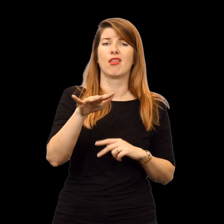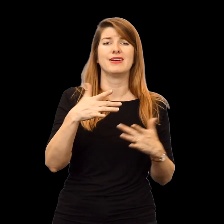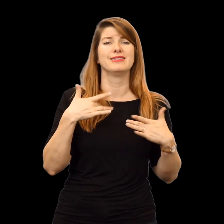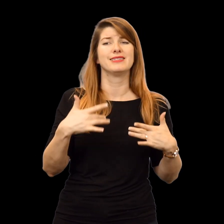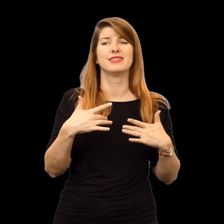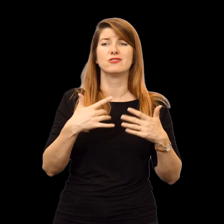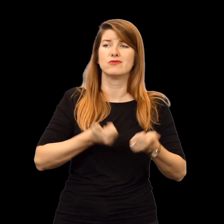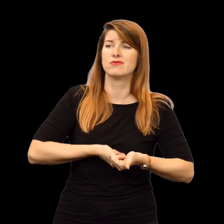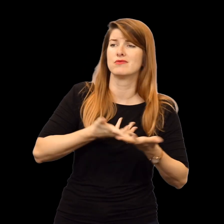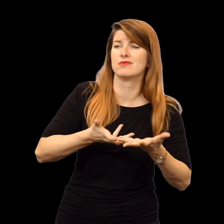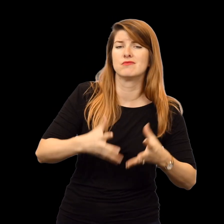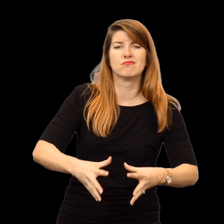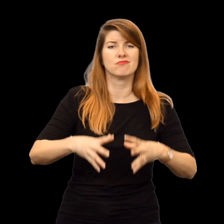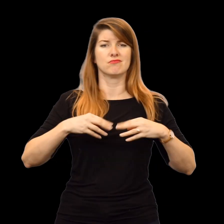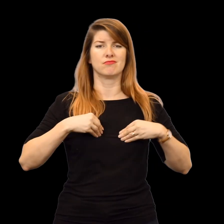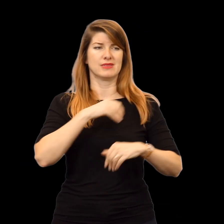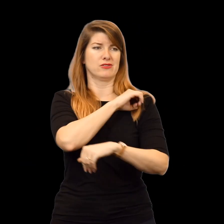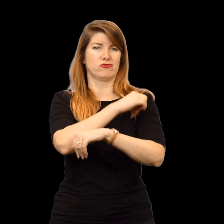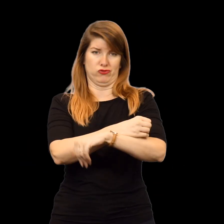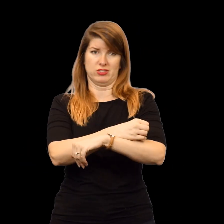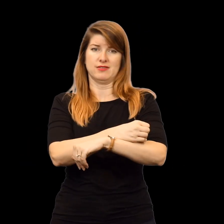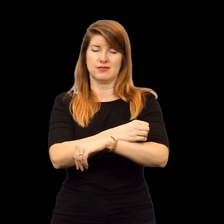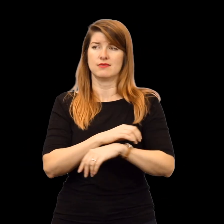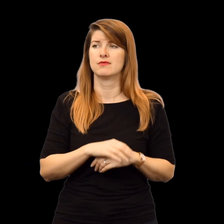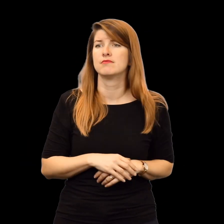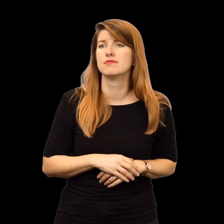are transmitters and receivers of energy.